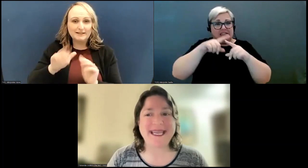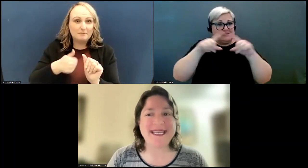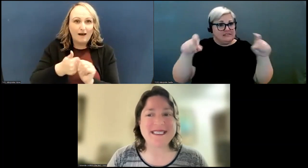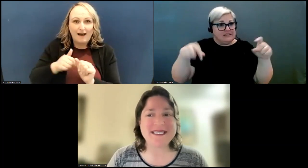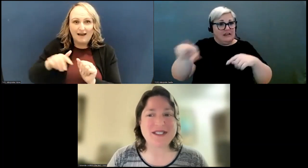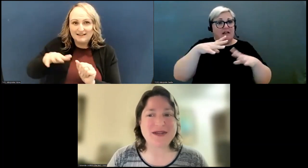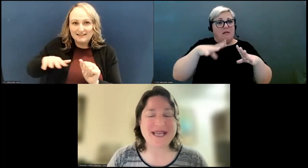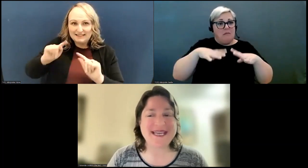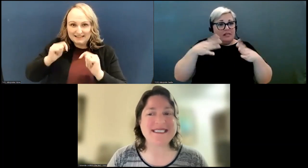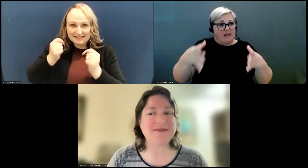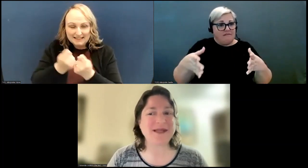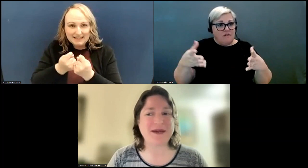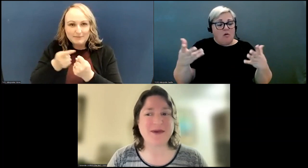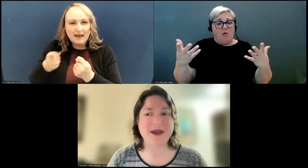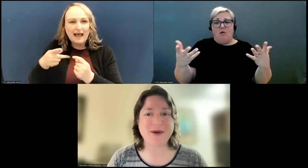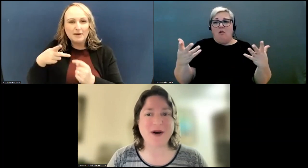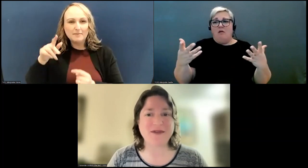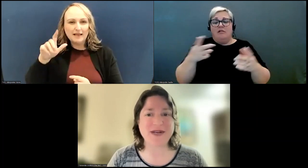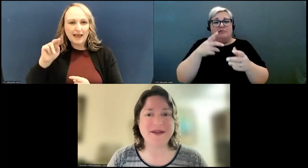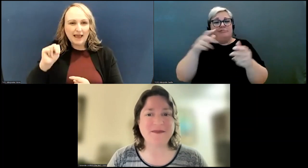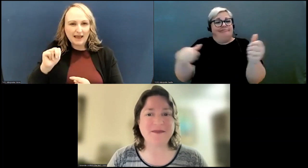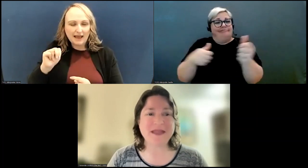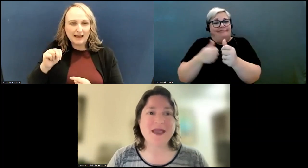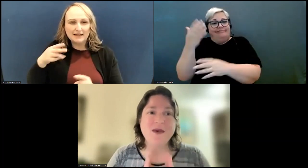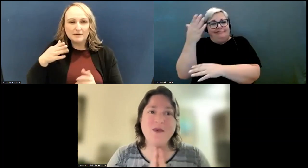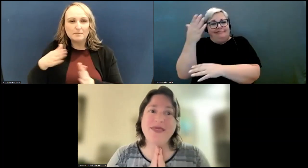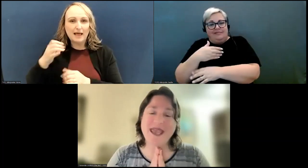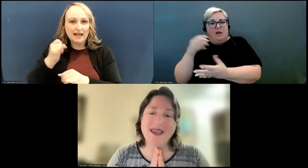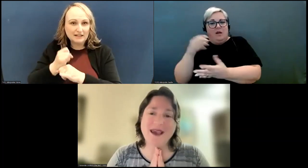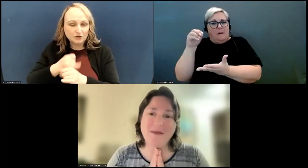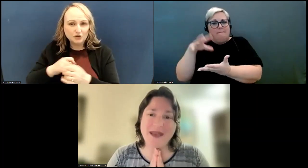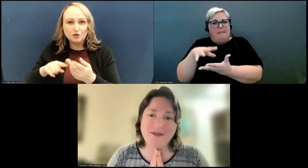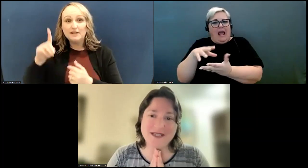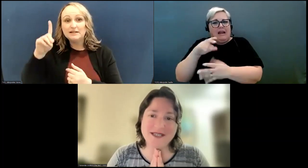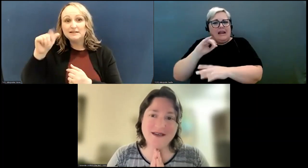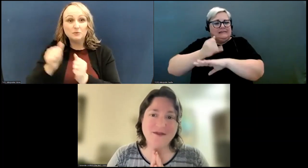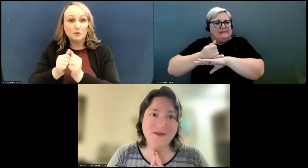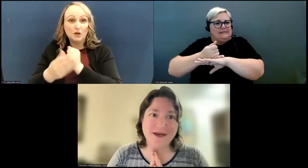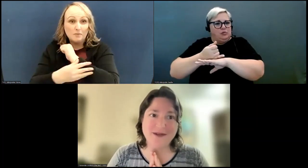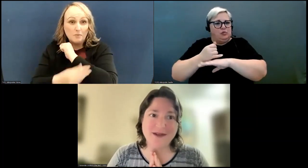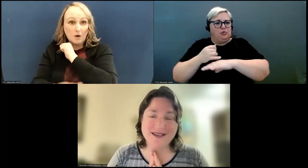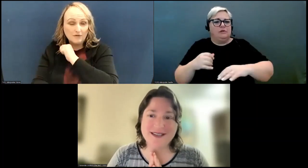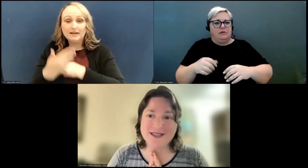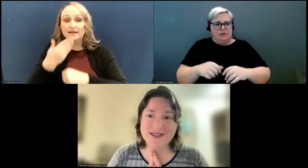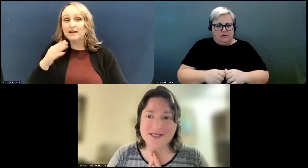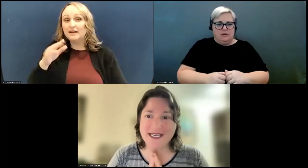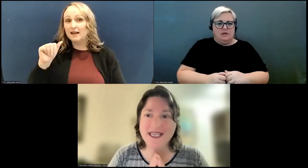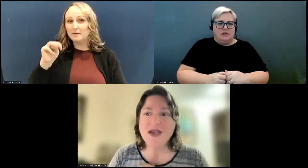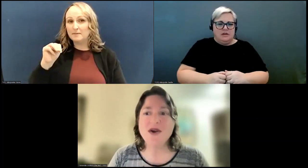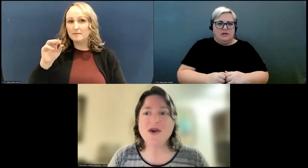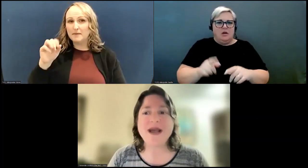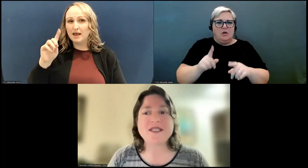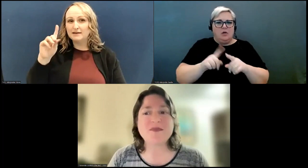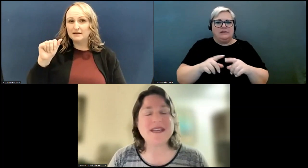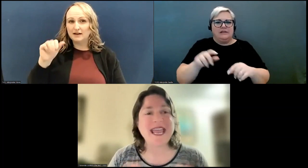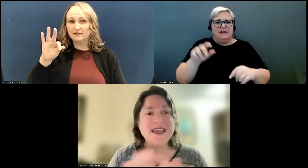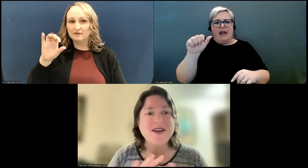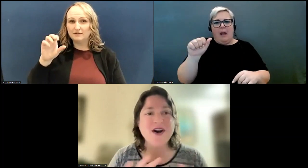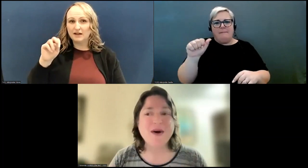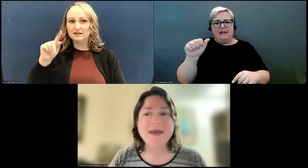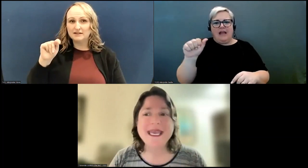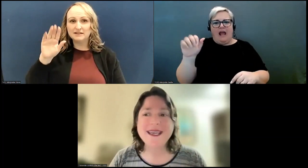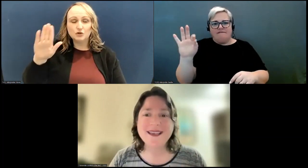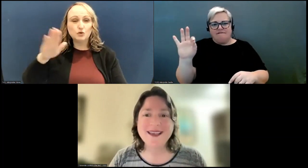Plan Institute, and Disability Without Poverty. We thank Amanda Fenton of Amanda Fenton Consulting, who has been